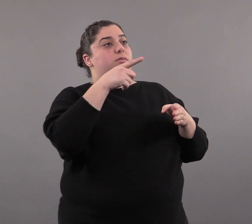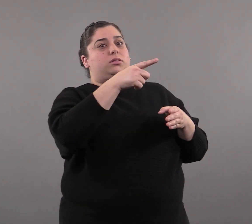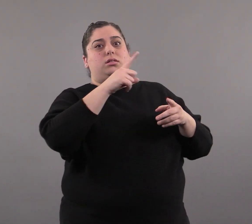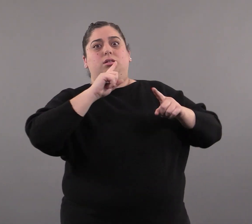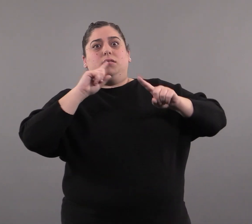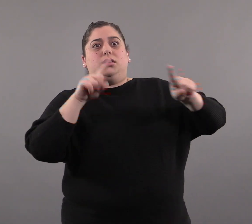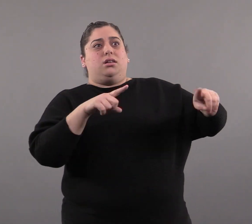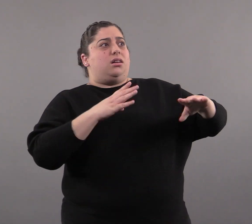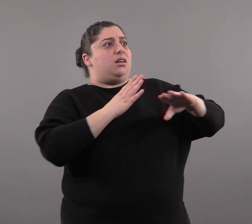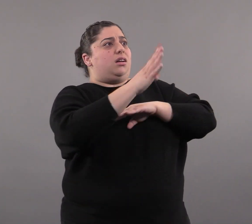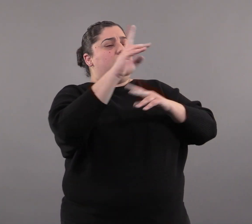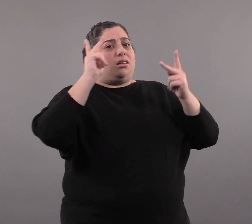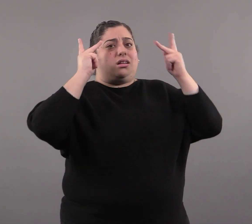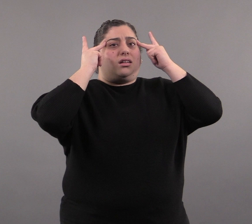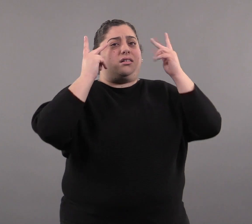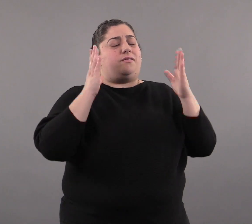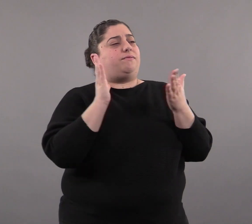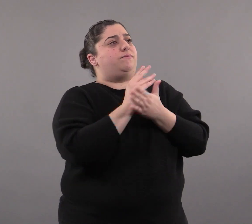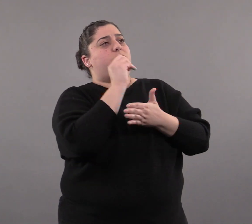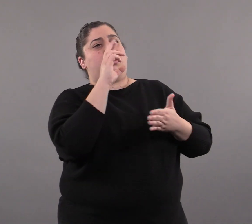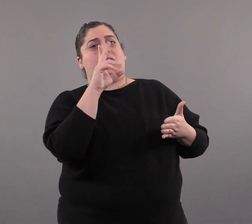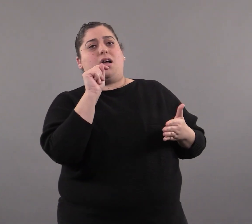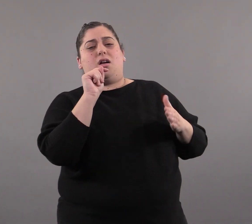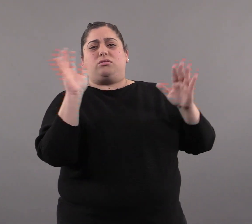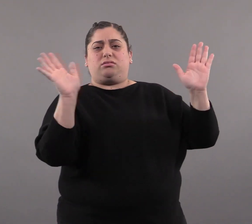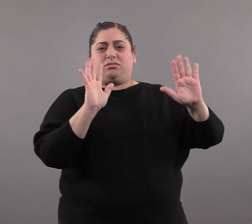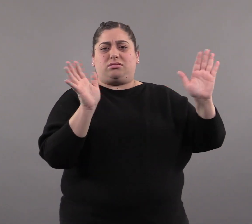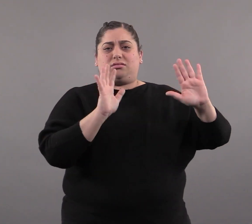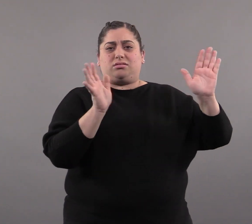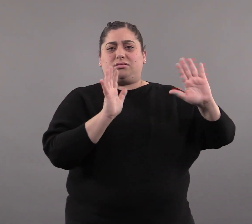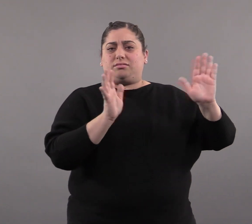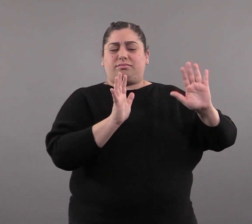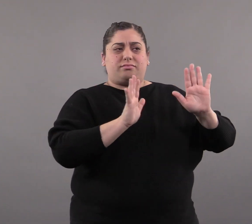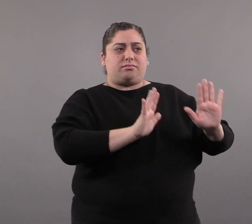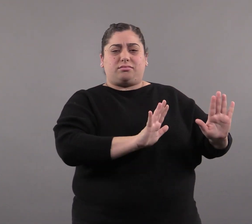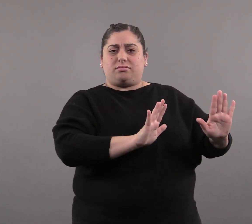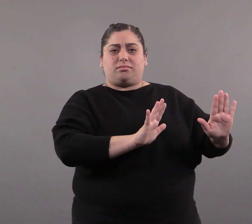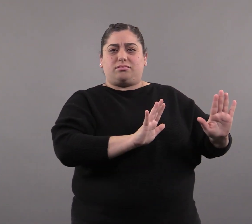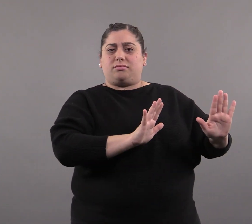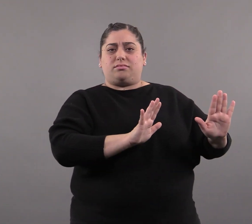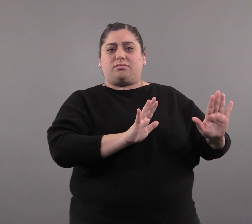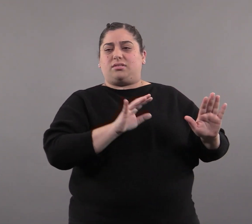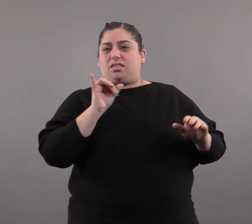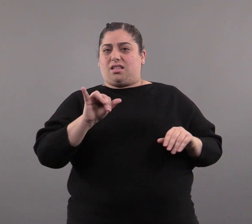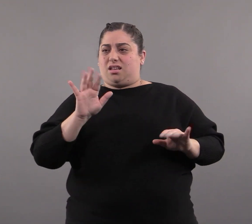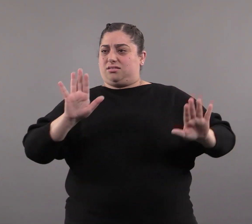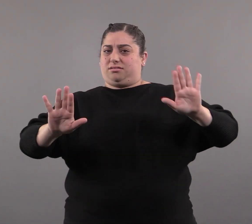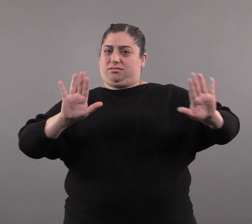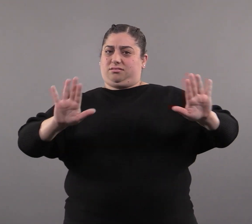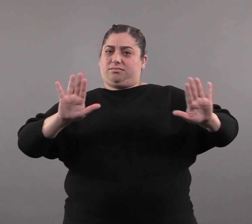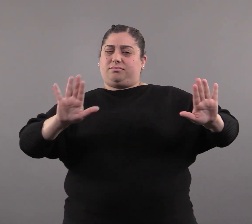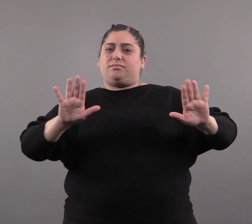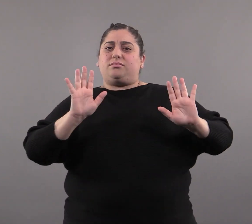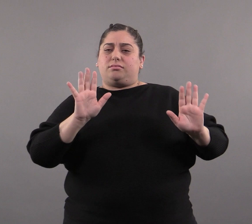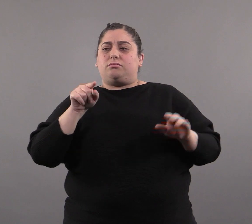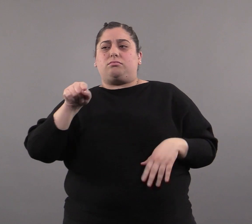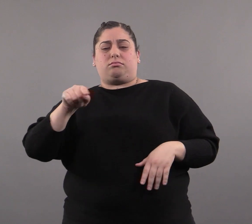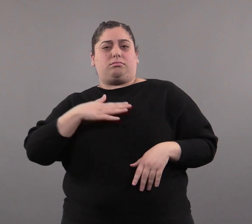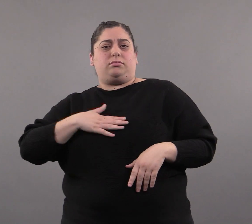or having a sense of either panic or disproportionate concern.